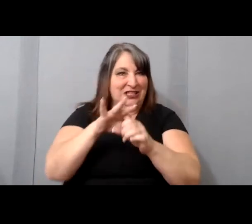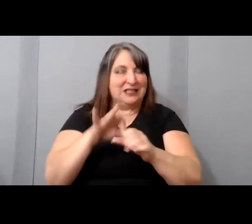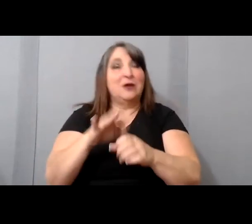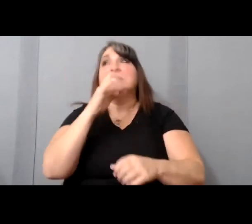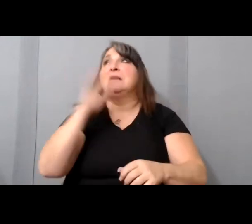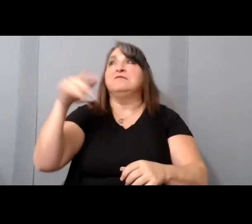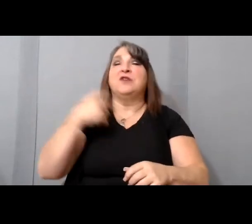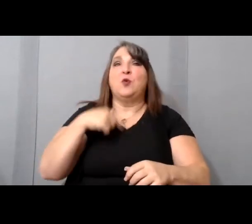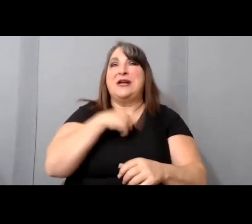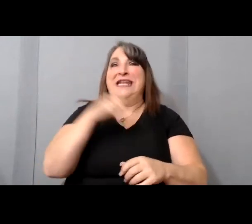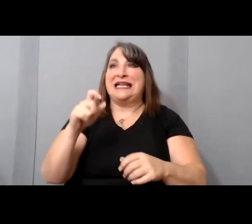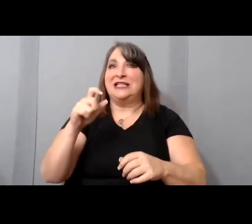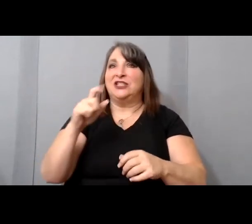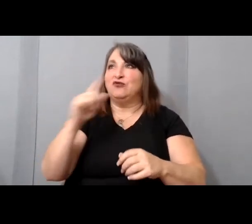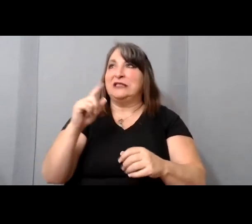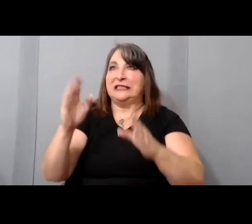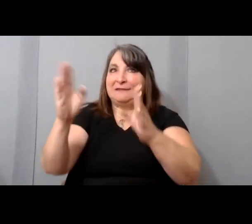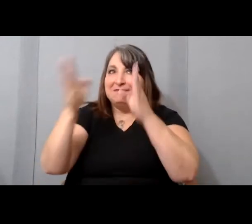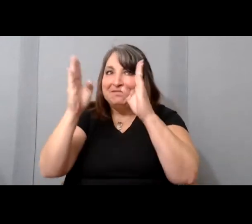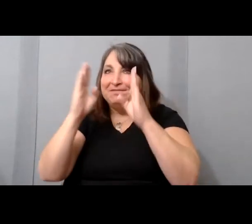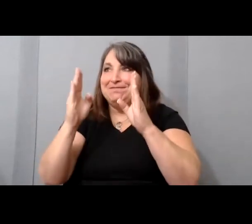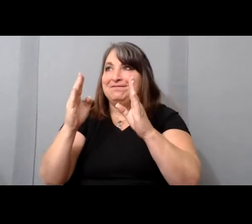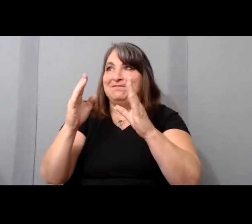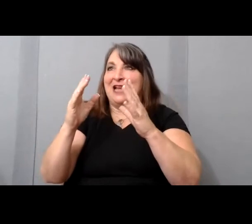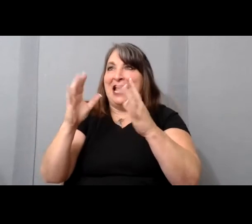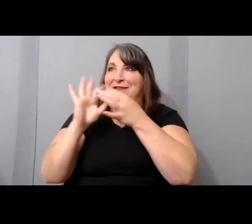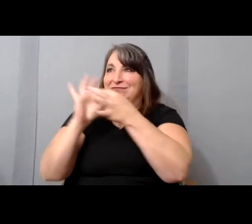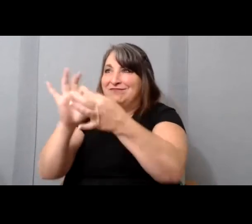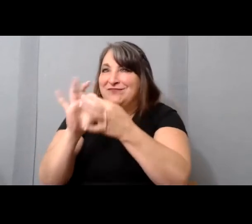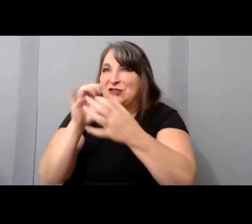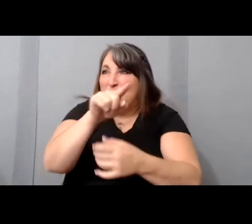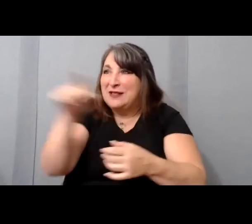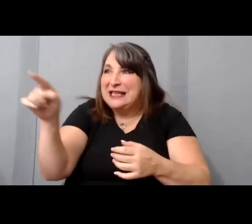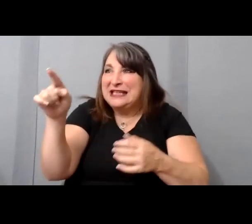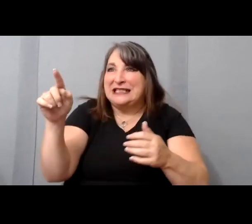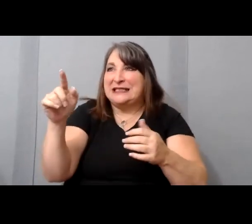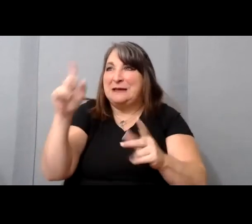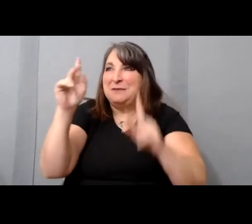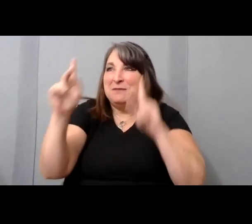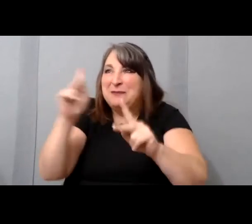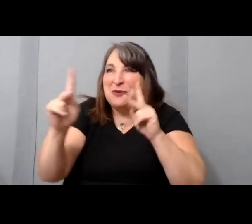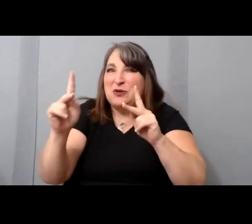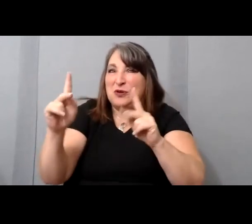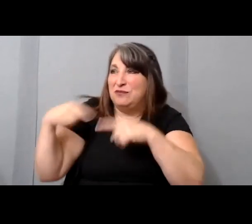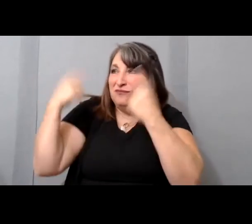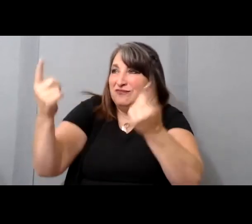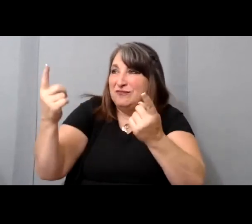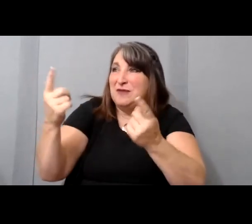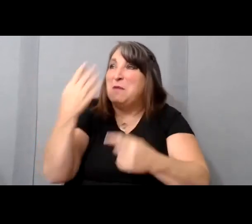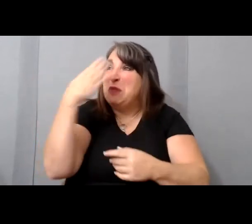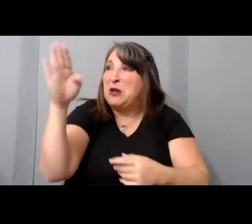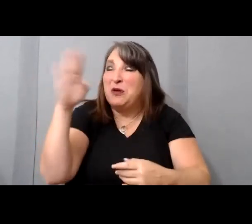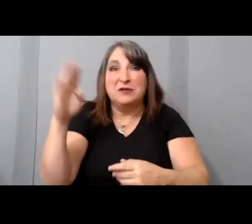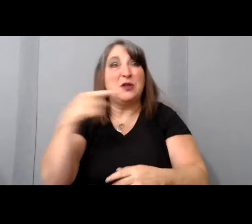appeal to these populations that are historically very, very blue. And they were making reference to African Americans